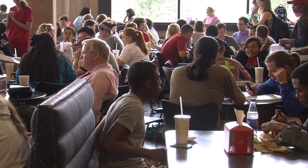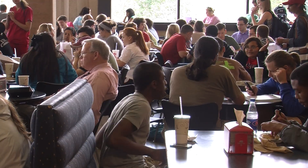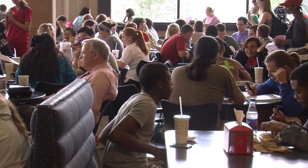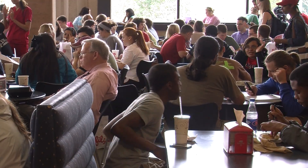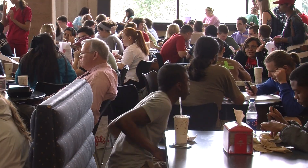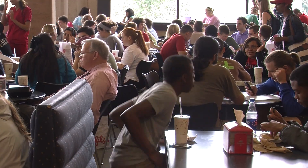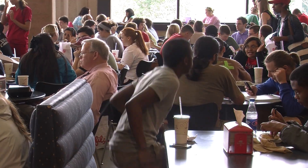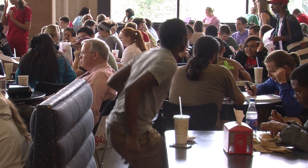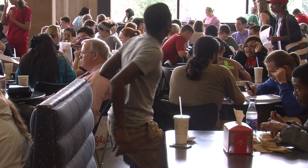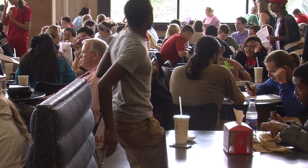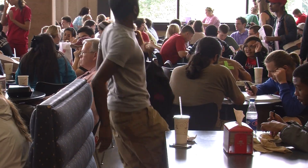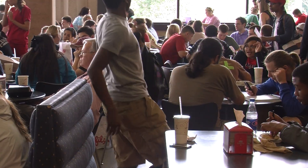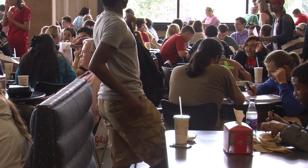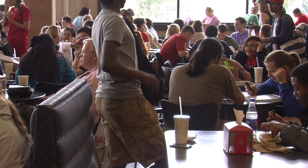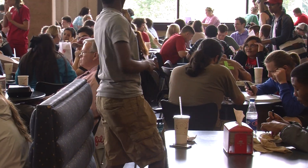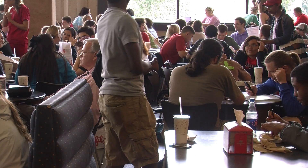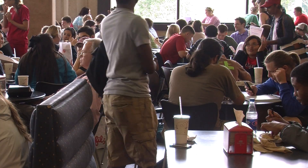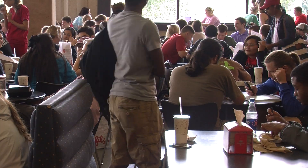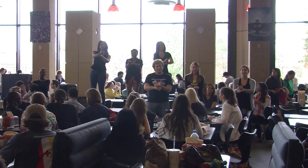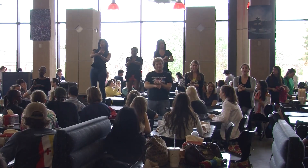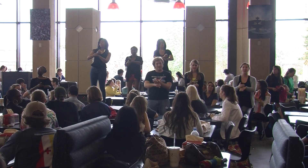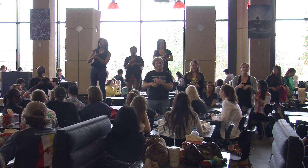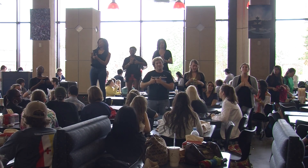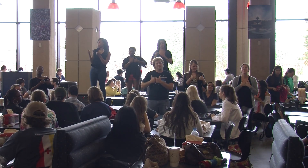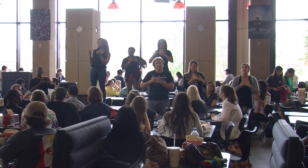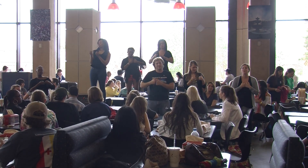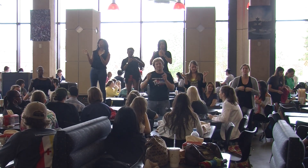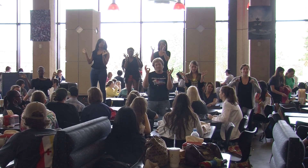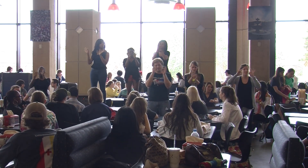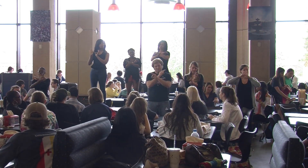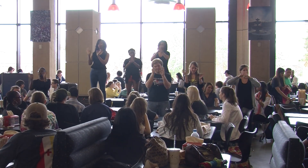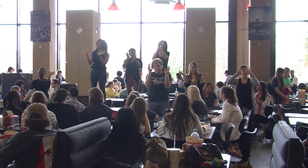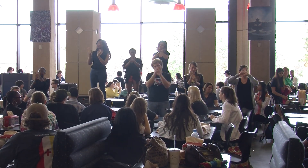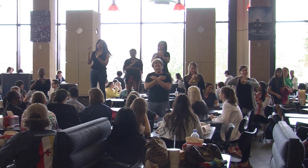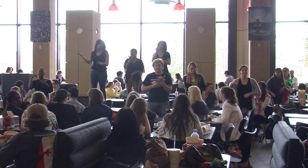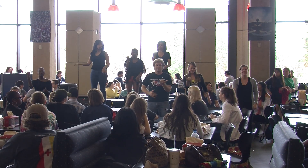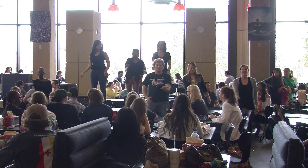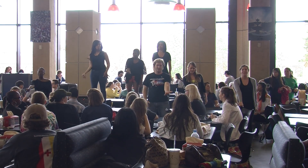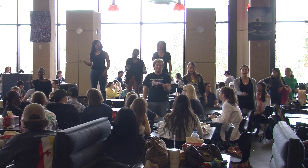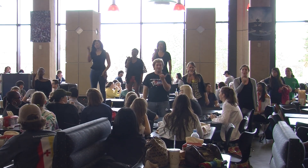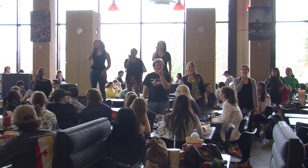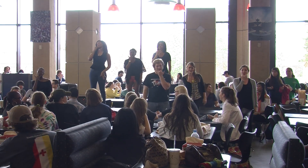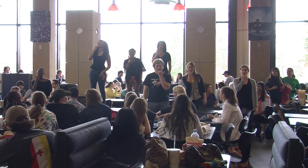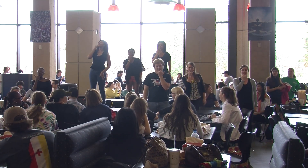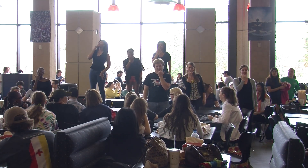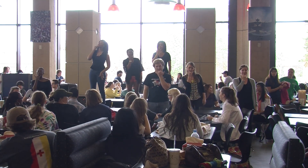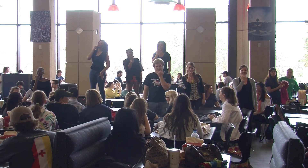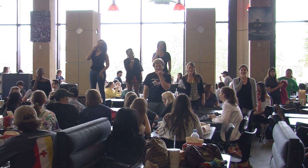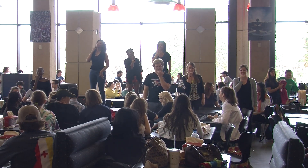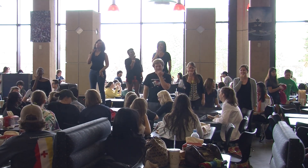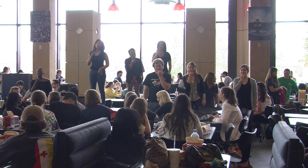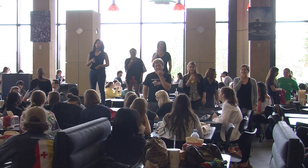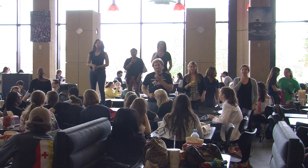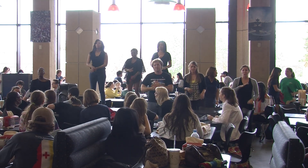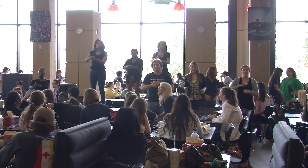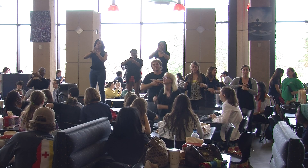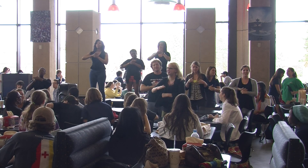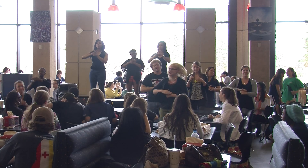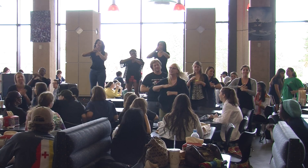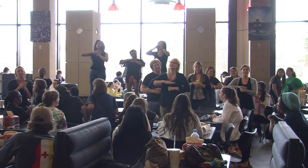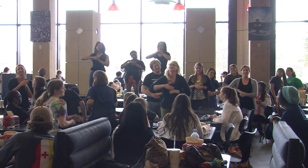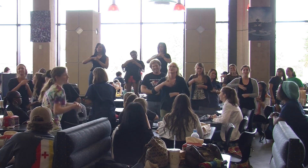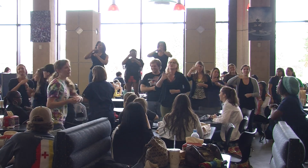And there's a couple of other student groups involved that are going to go up there and they're going to sign their own songs. And it's going to be a really good